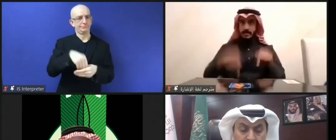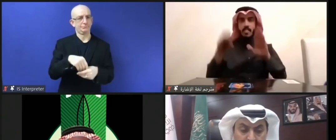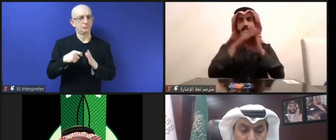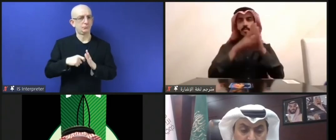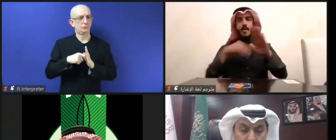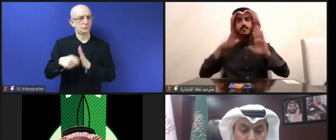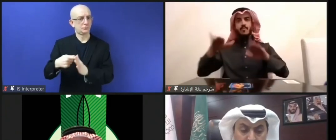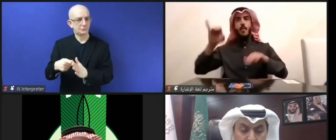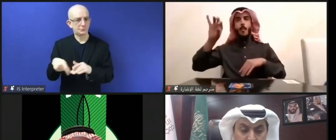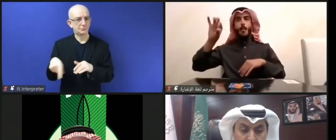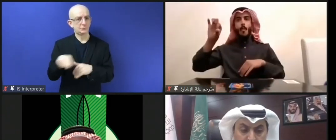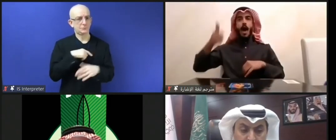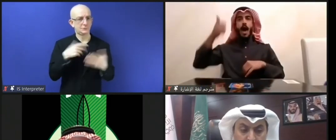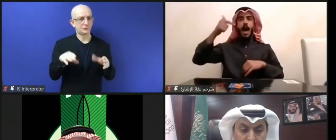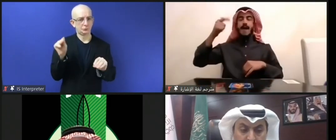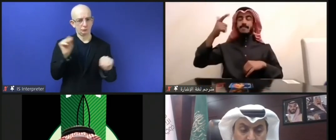Mowaamah application